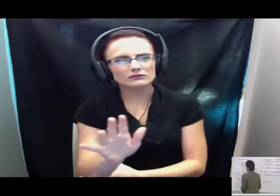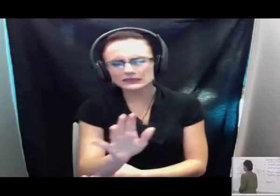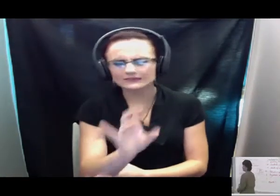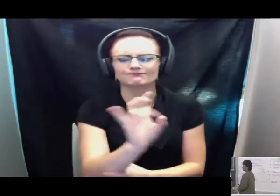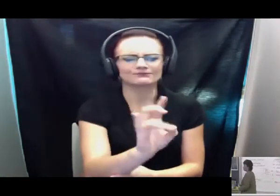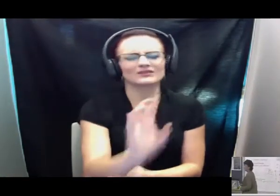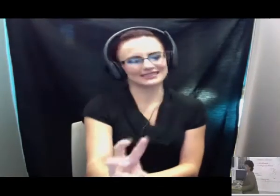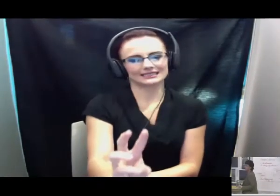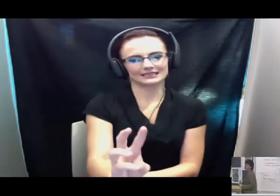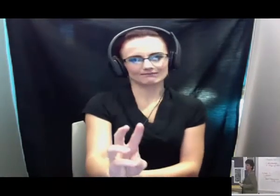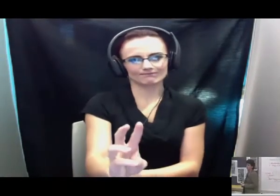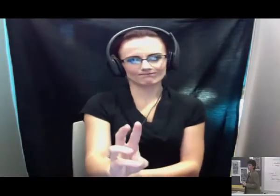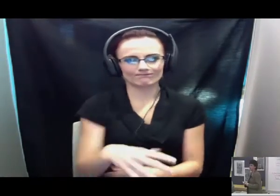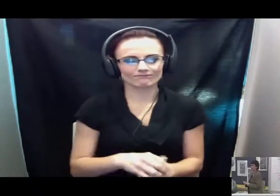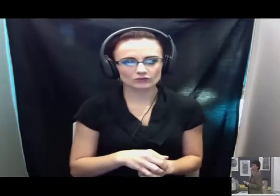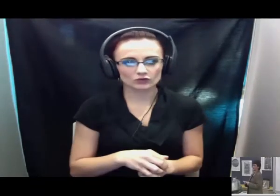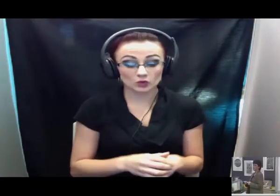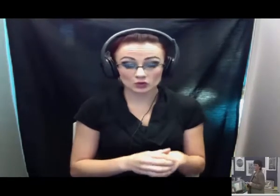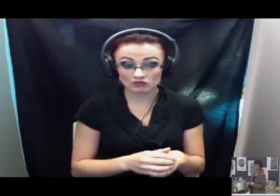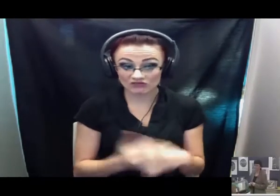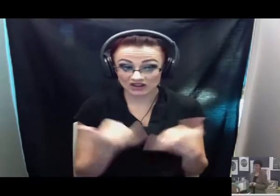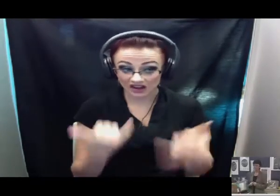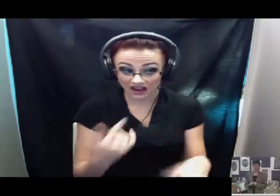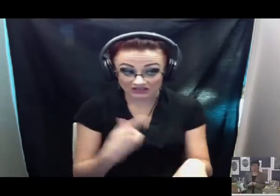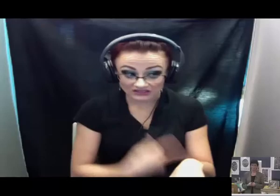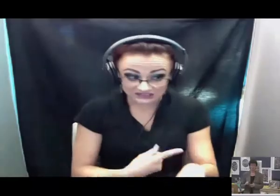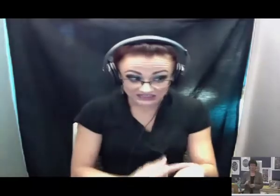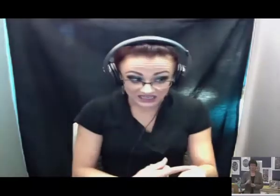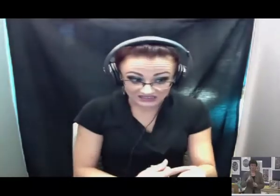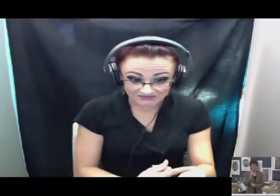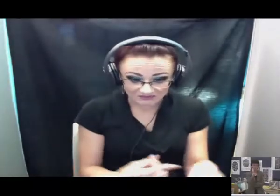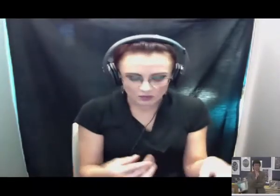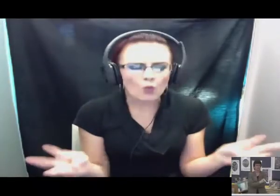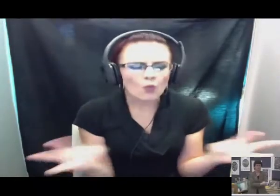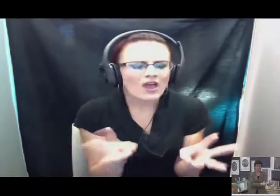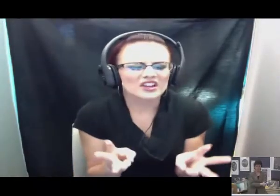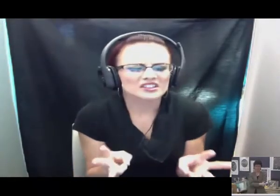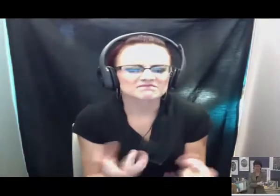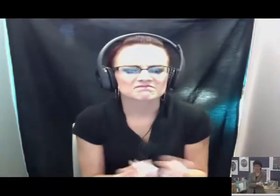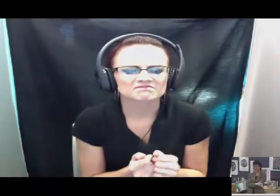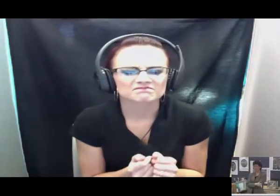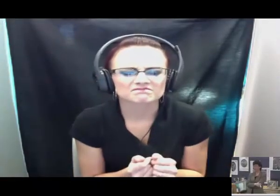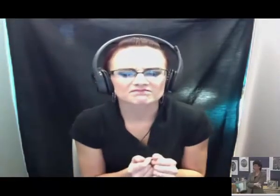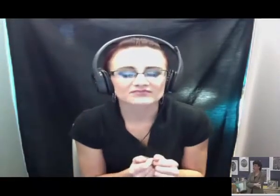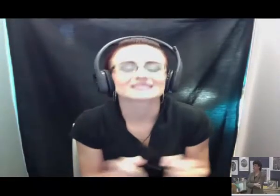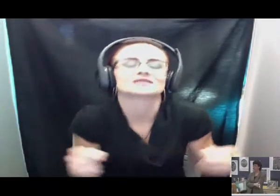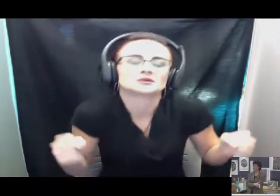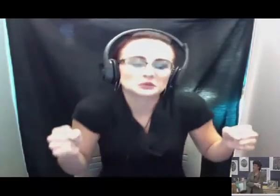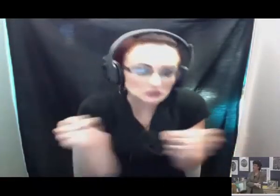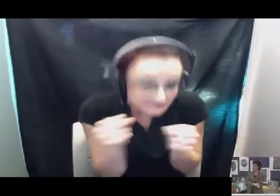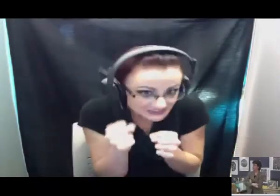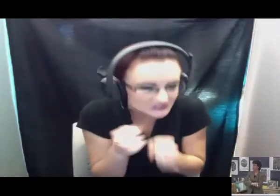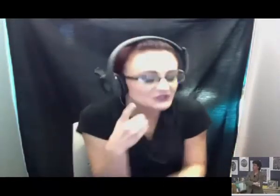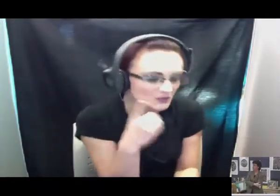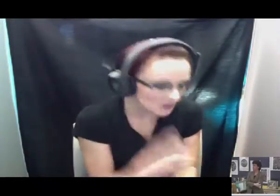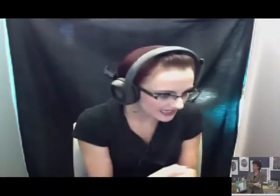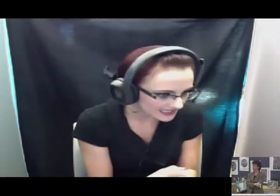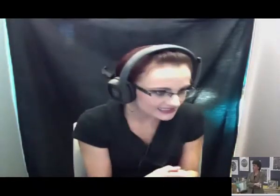So what time of year is it in New England? What season? Kevin? Winter. Okay, so they had not